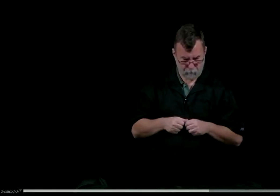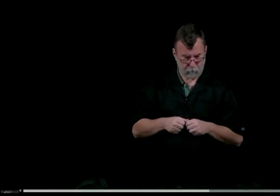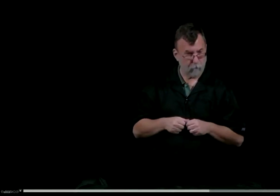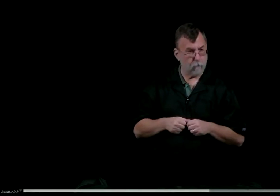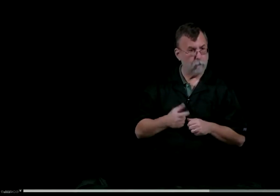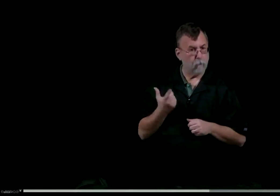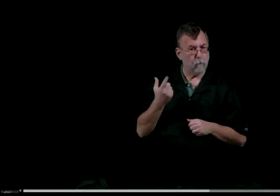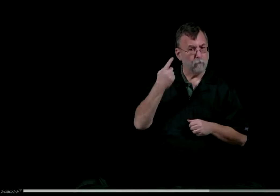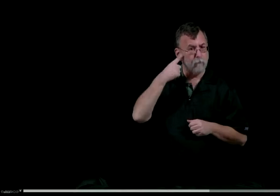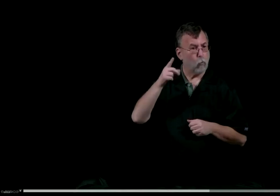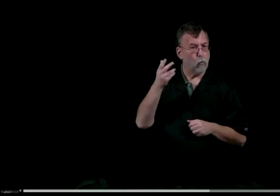lives.